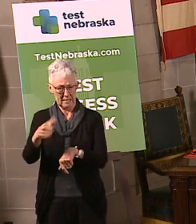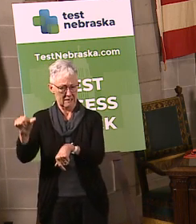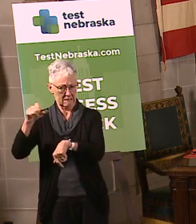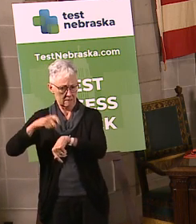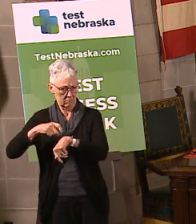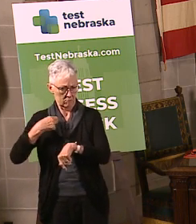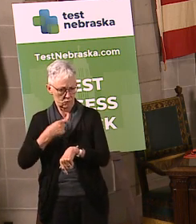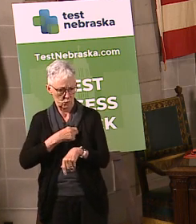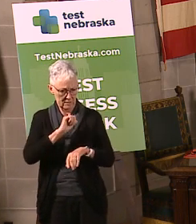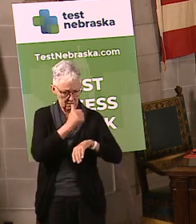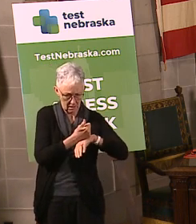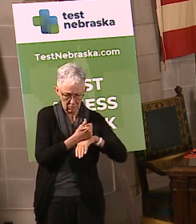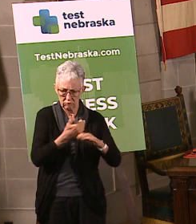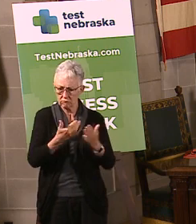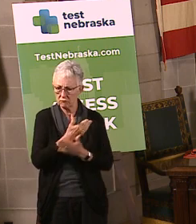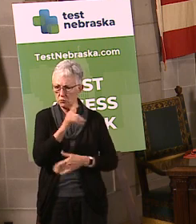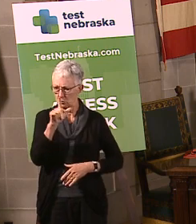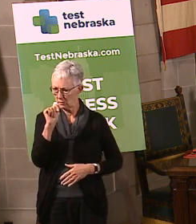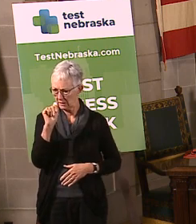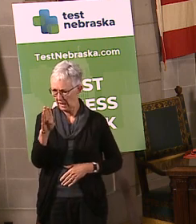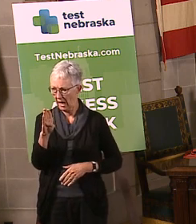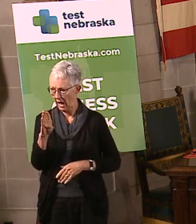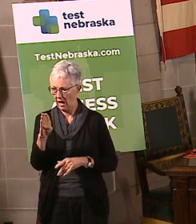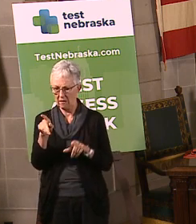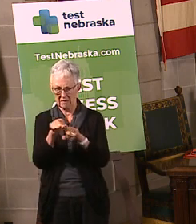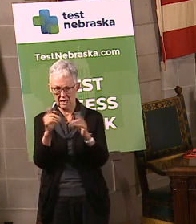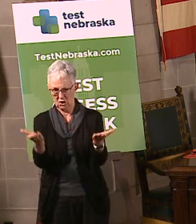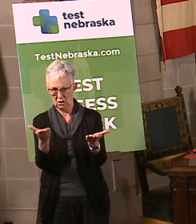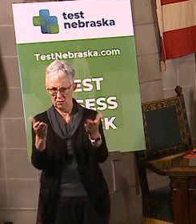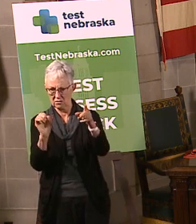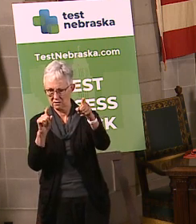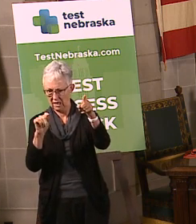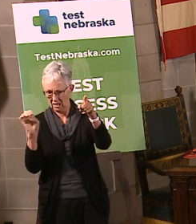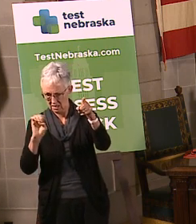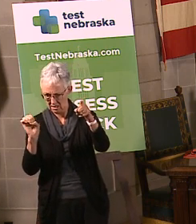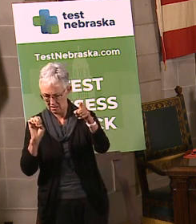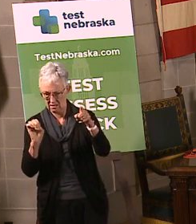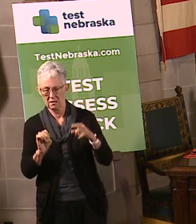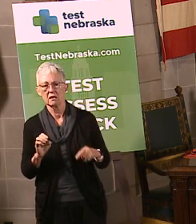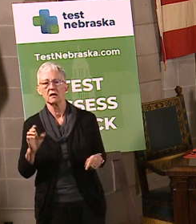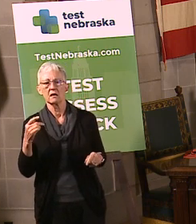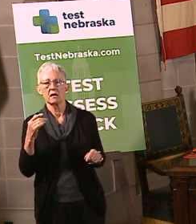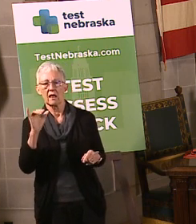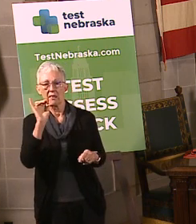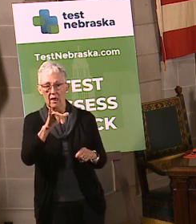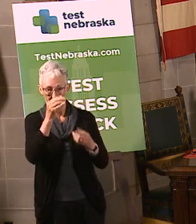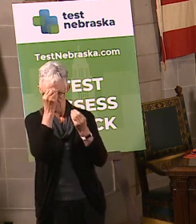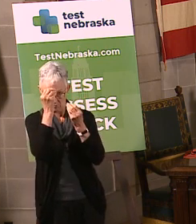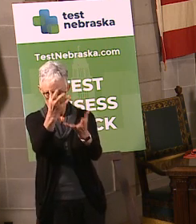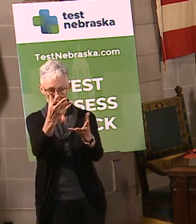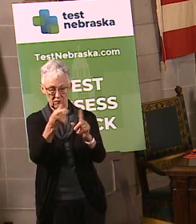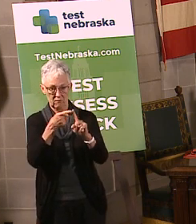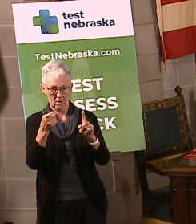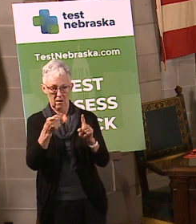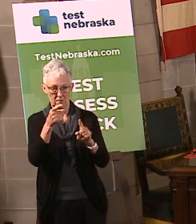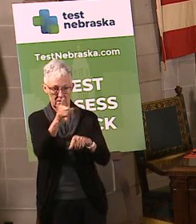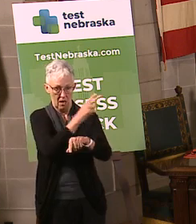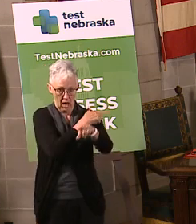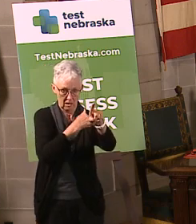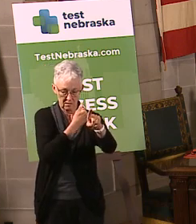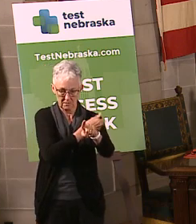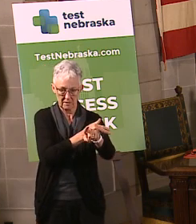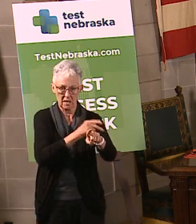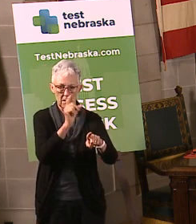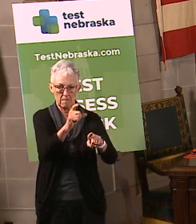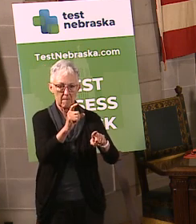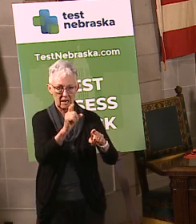new lab set up here at St. Elizabeth's in Lincoln, we have to integrate the data from that lab into our data streams at the state so that